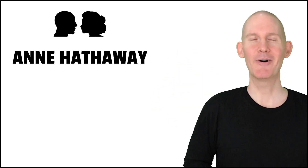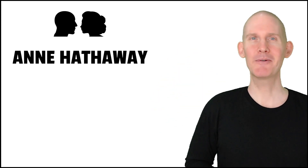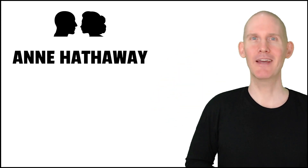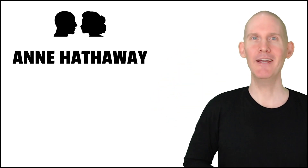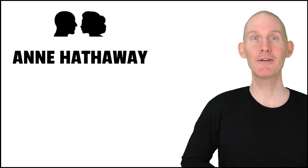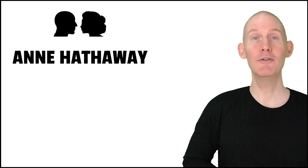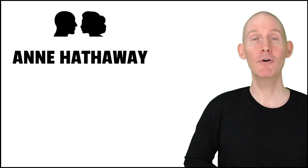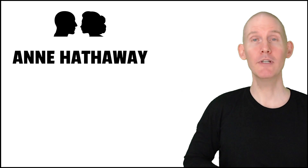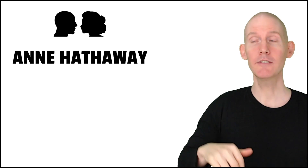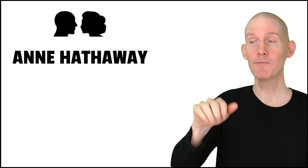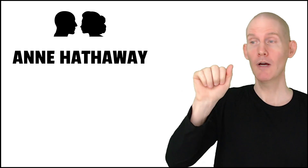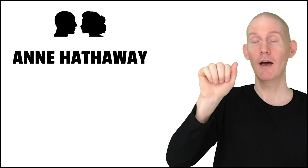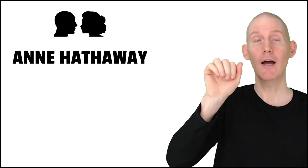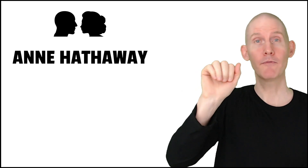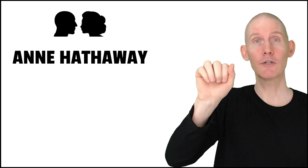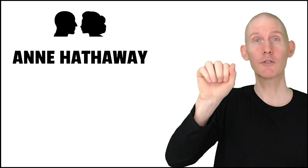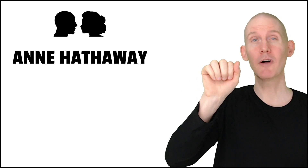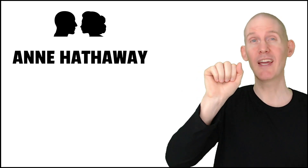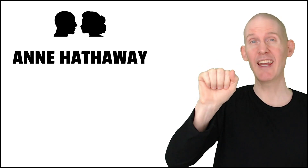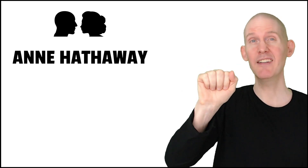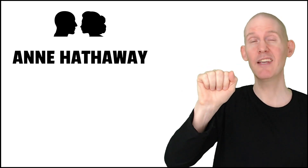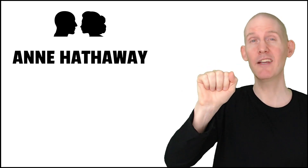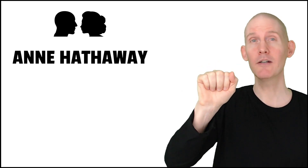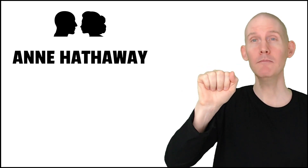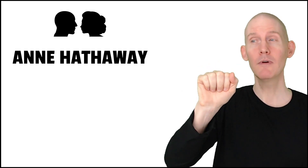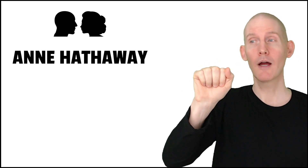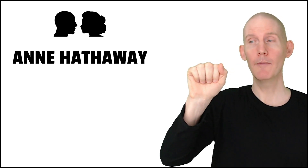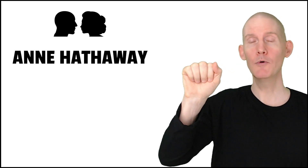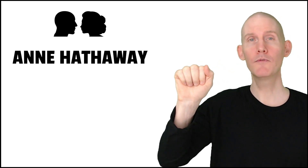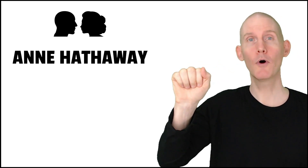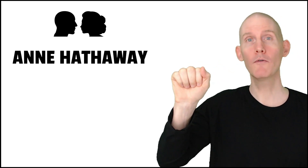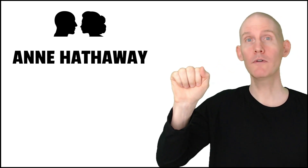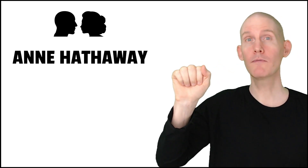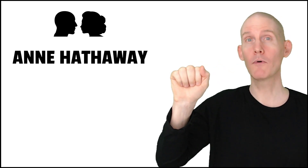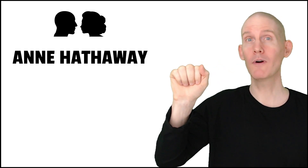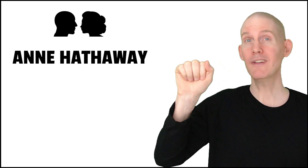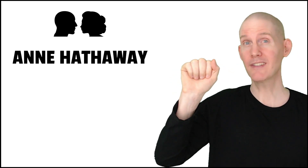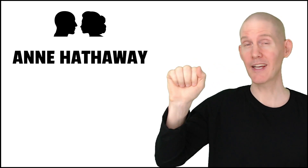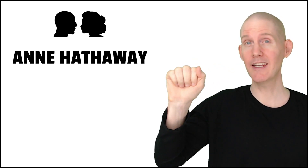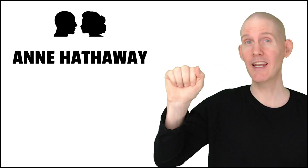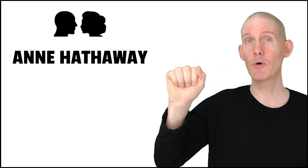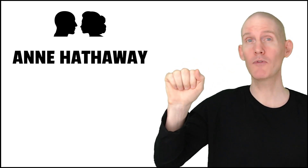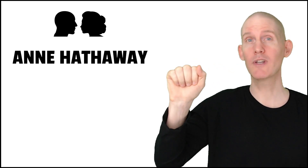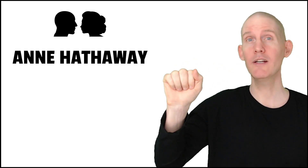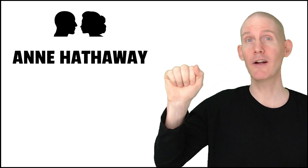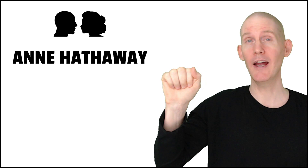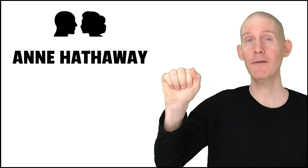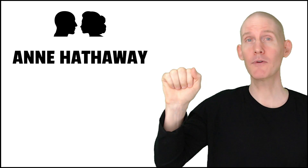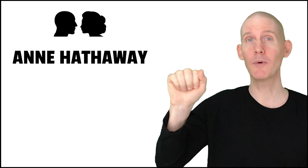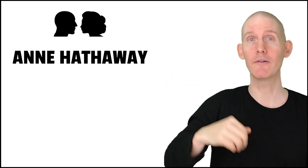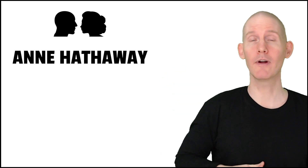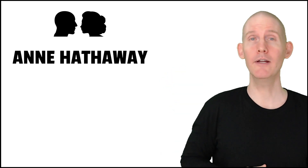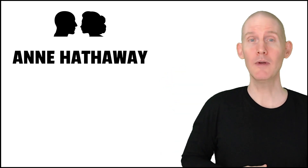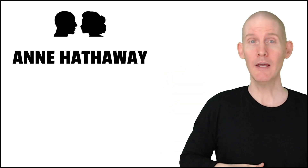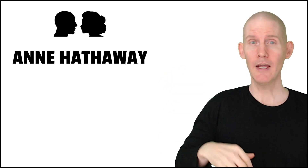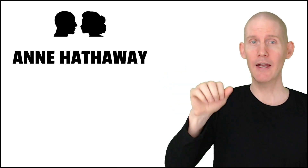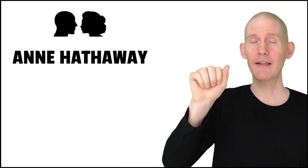Okay, you're going to notice I fingerspelled Anne here. I moved over for the second name over here, Hathaway, right? And at the